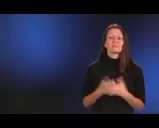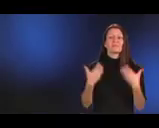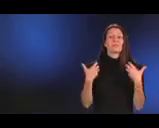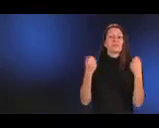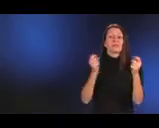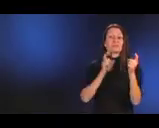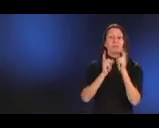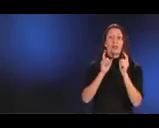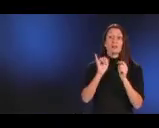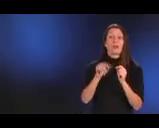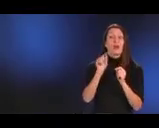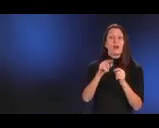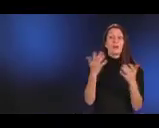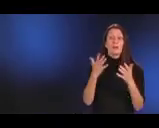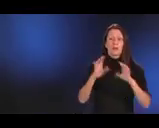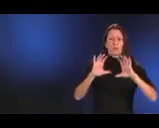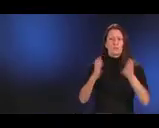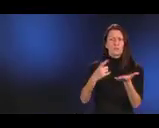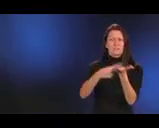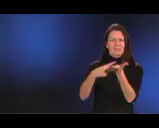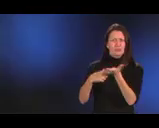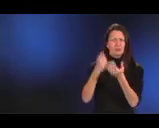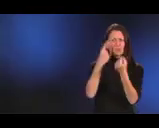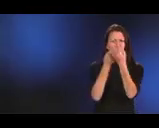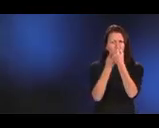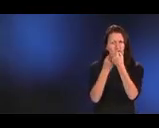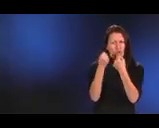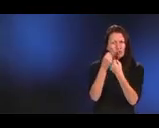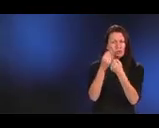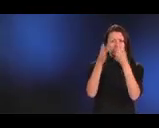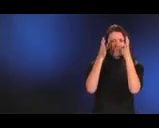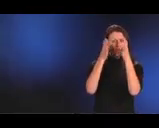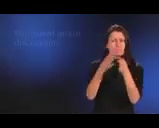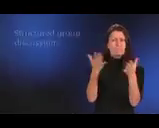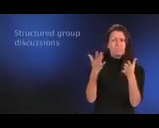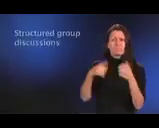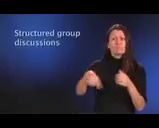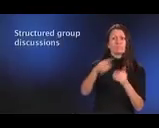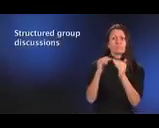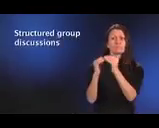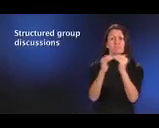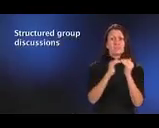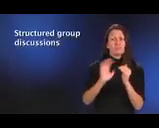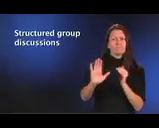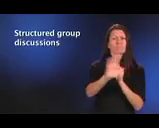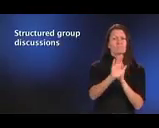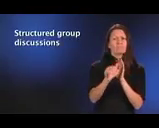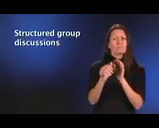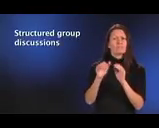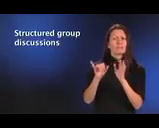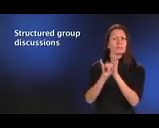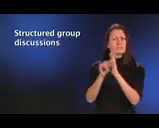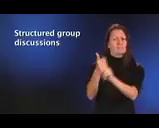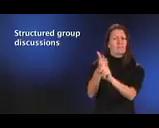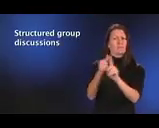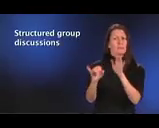Recovery dialogues are structured group discussions that focus on rebuilding peers' self-image and strengthening their